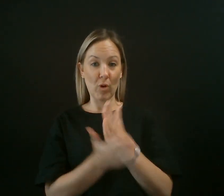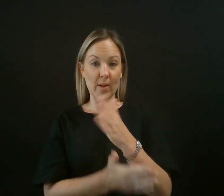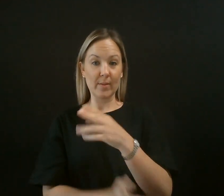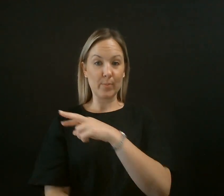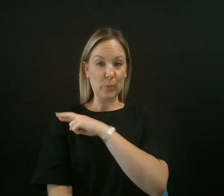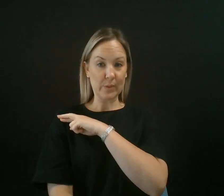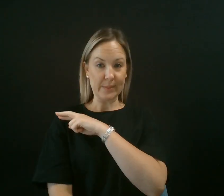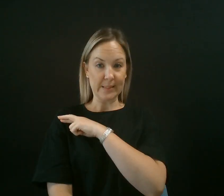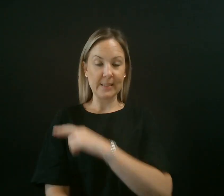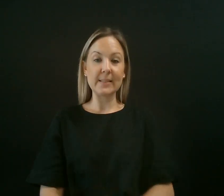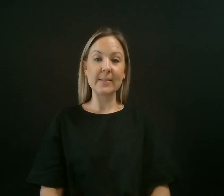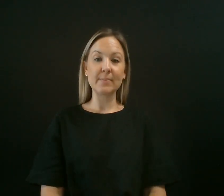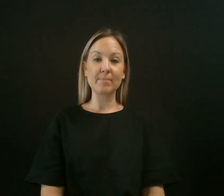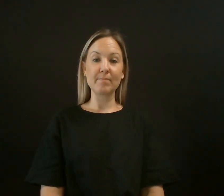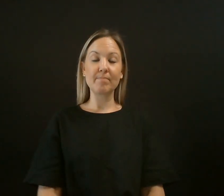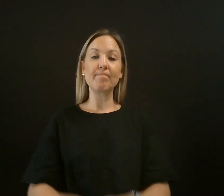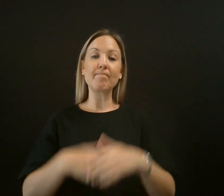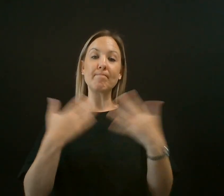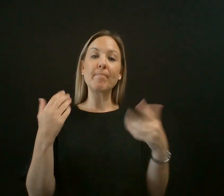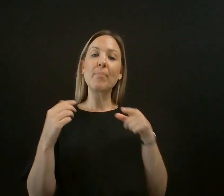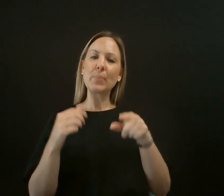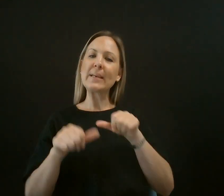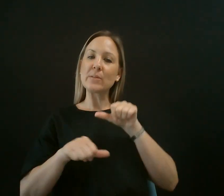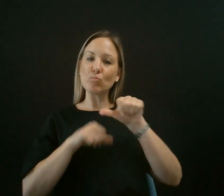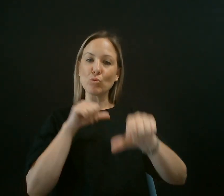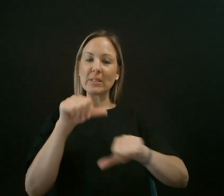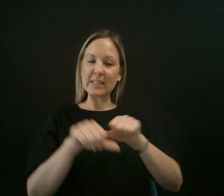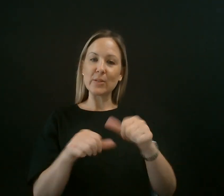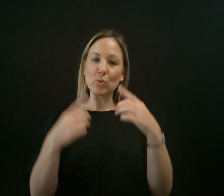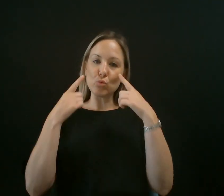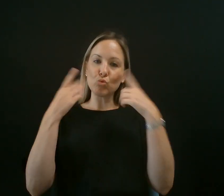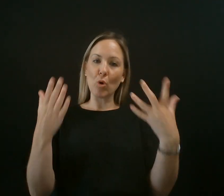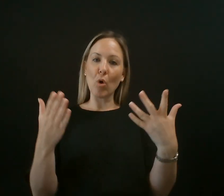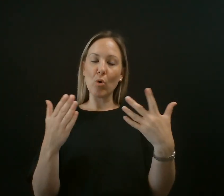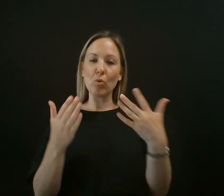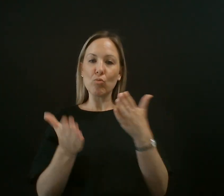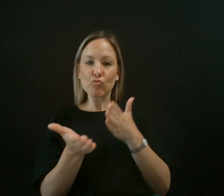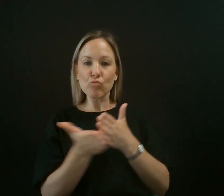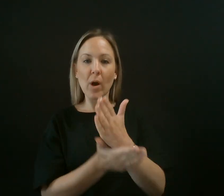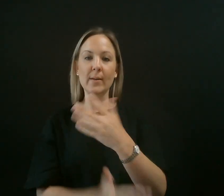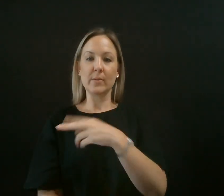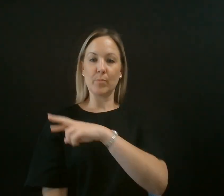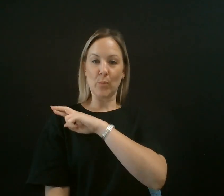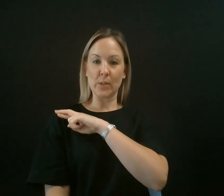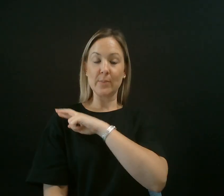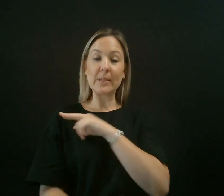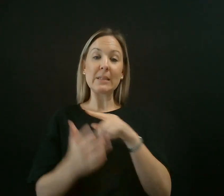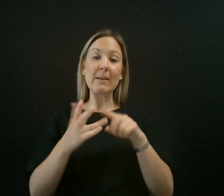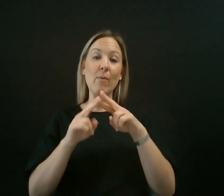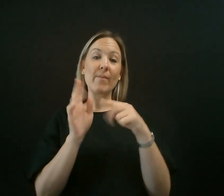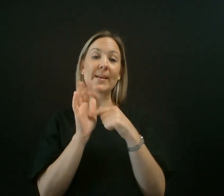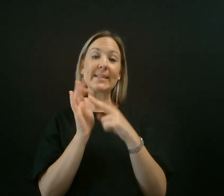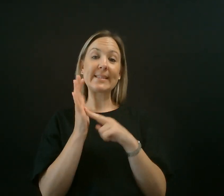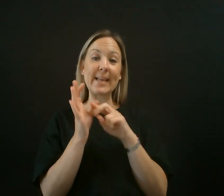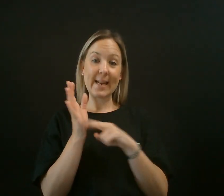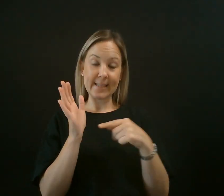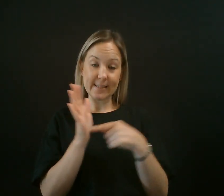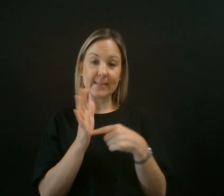Overview. These procedures outline the rights and responsibilities of tenants and how Able Australia